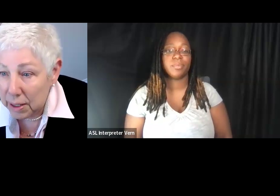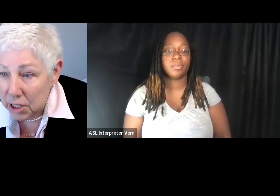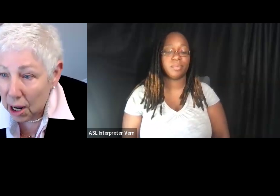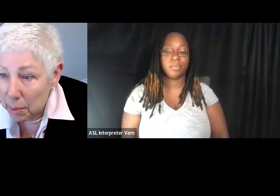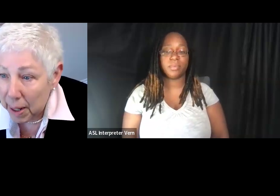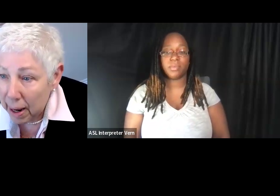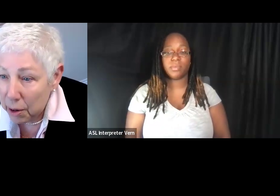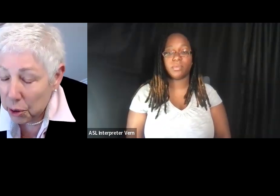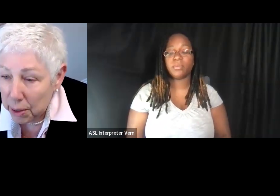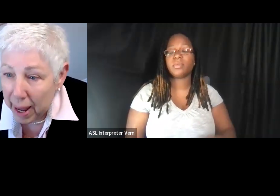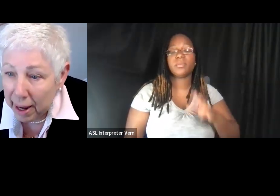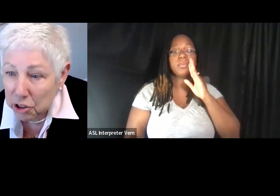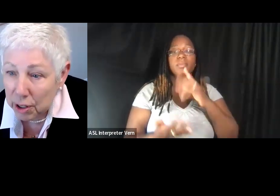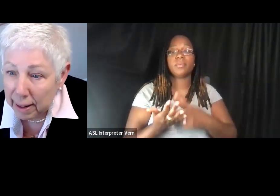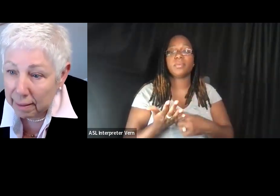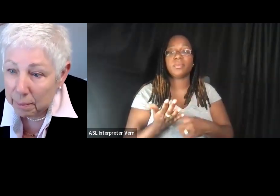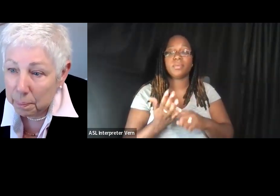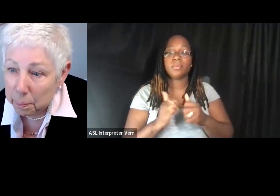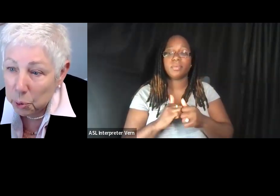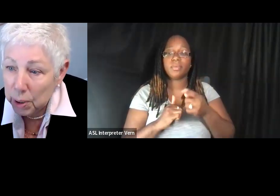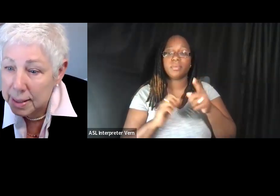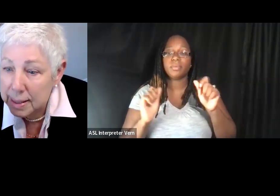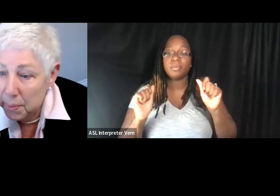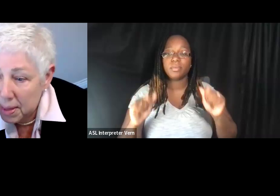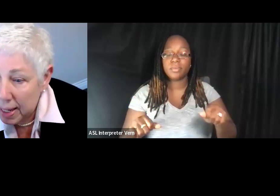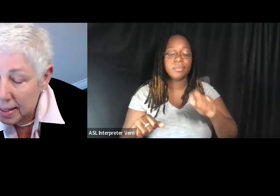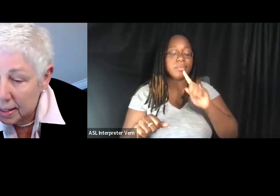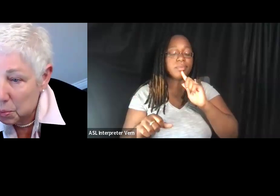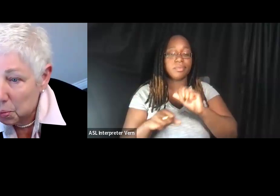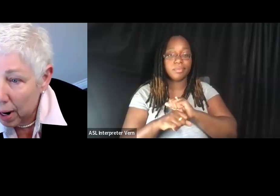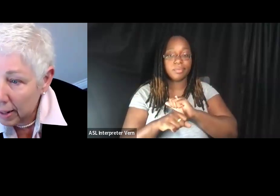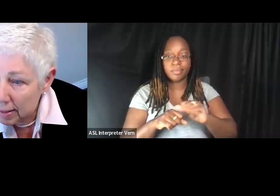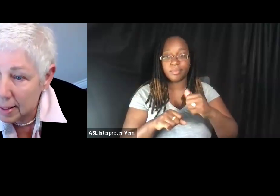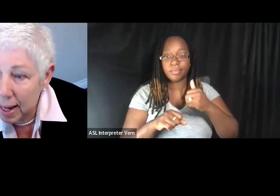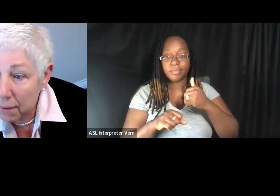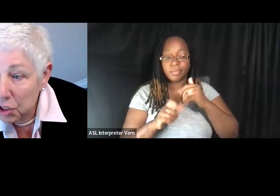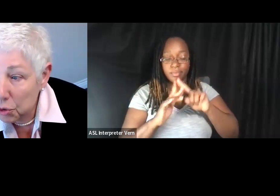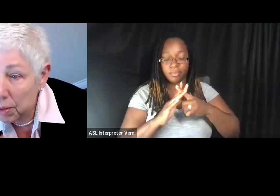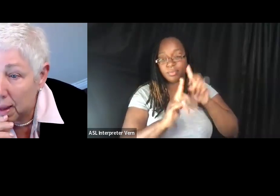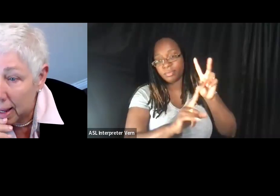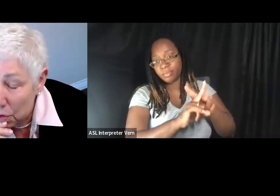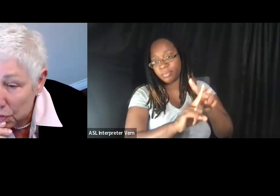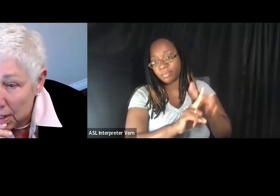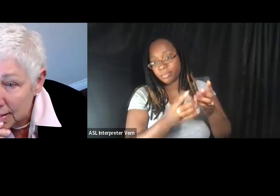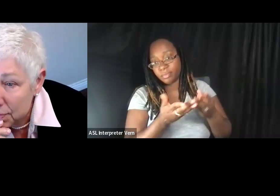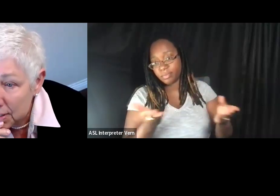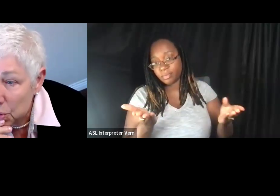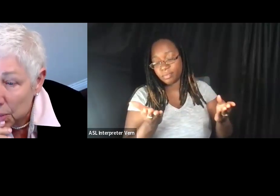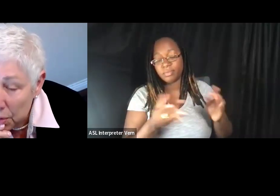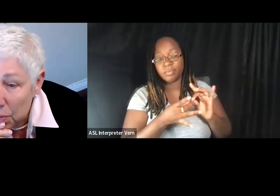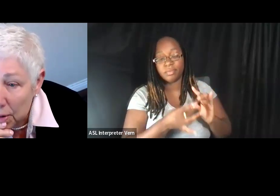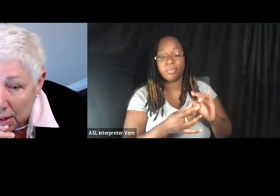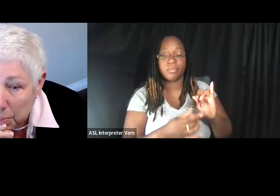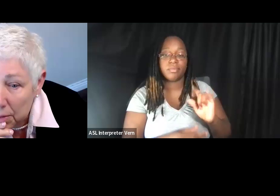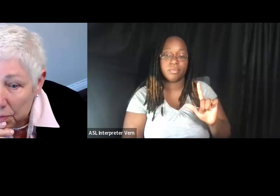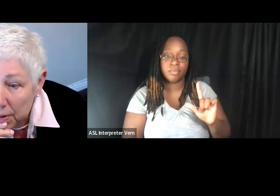We're going to talk about how you can actually put some things into practice that have to do with IL philosophy. So